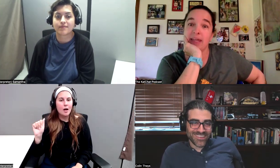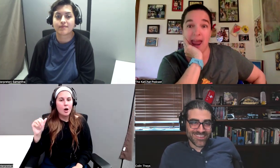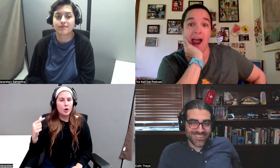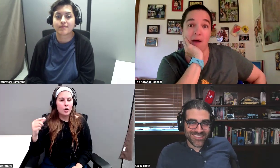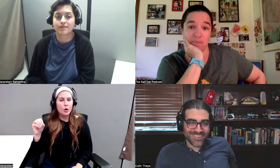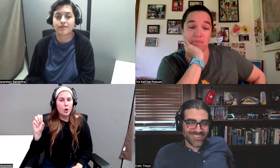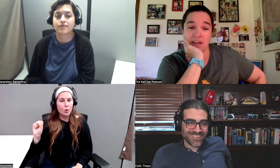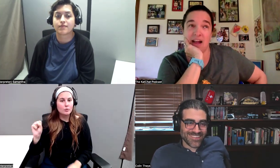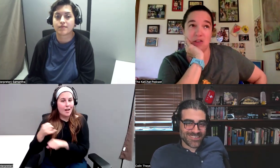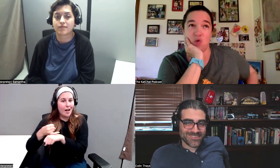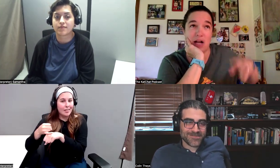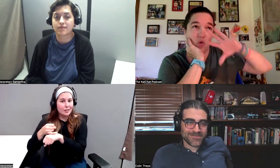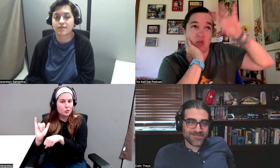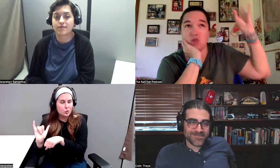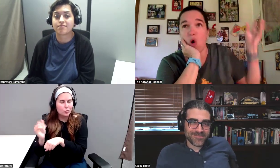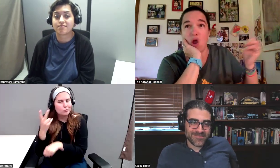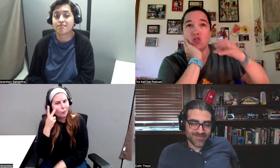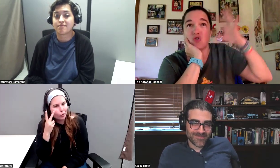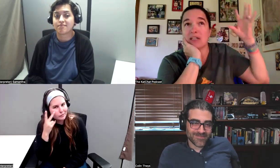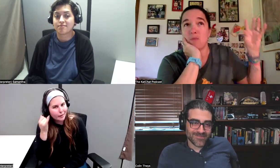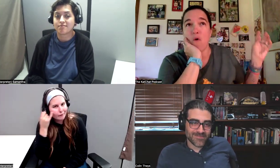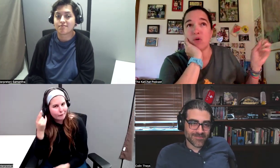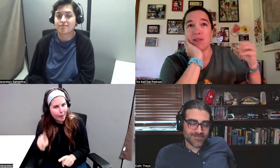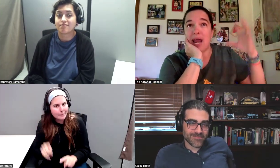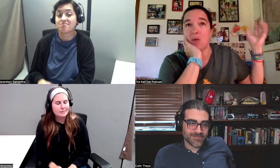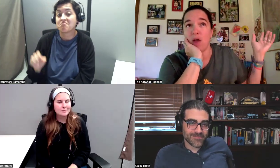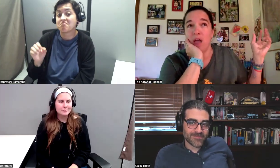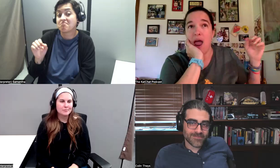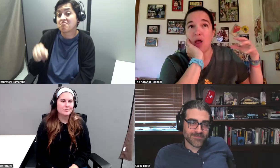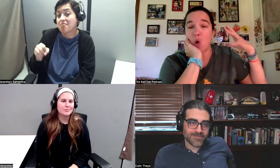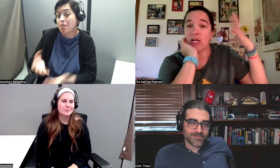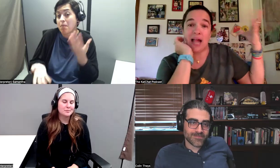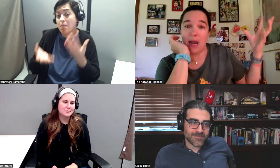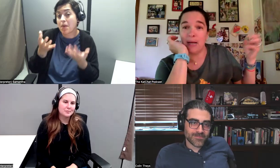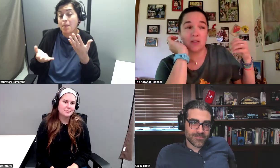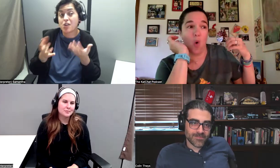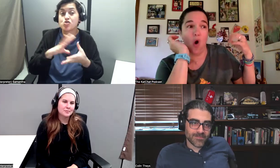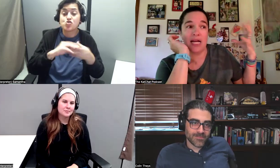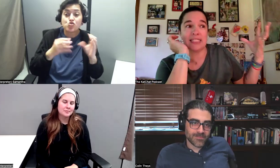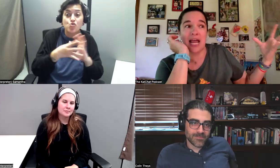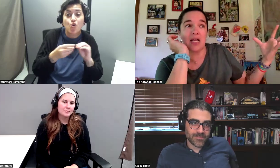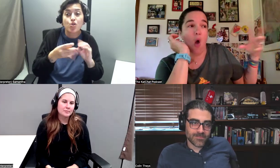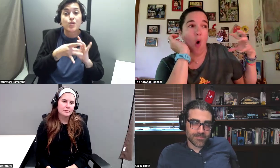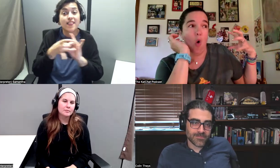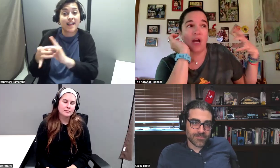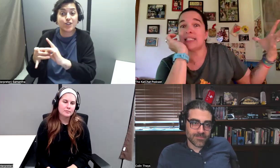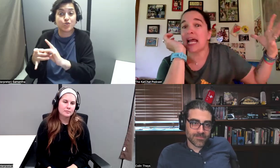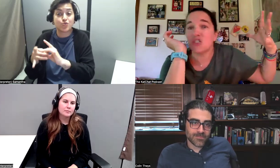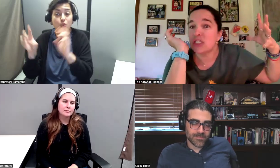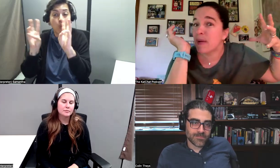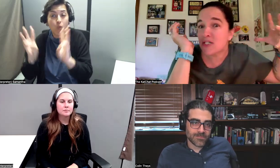see. yeah, I could do a story or direct a movie related with I don't know the climate